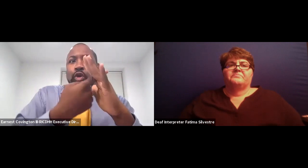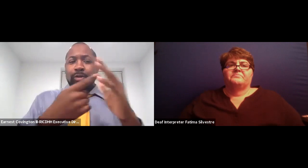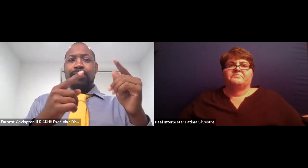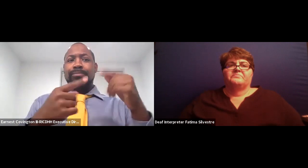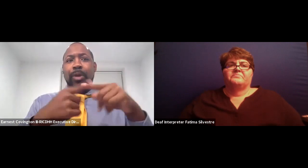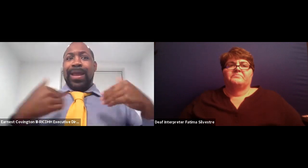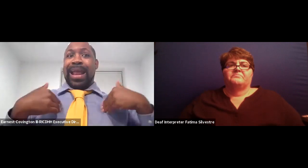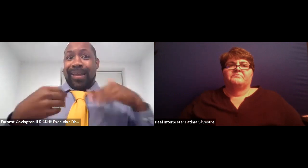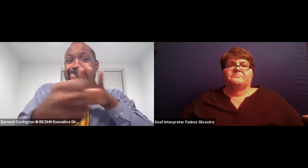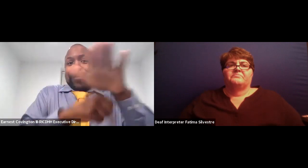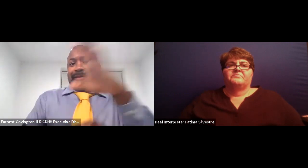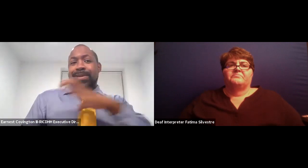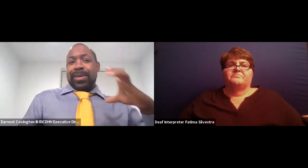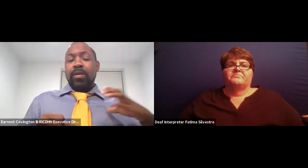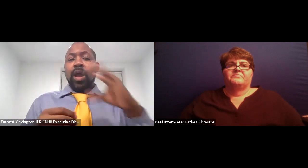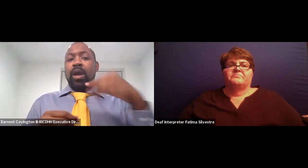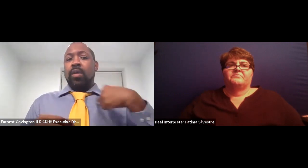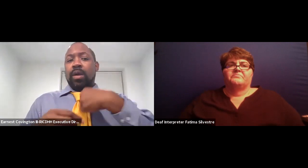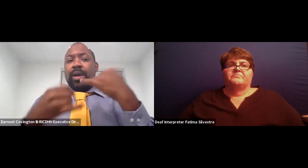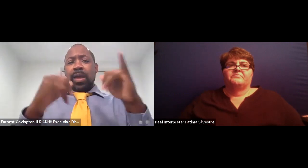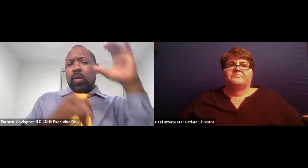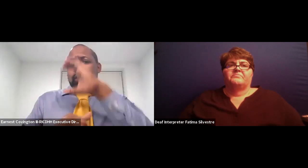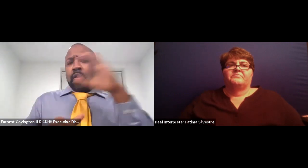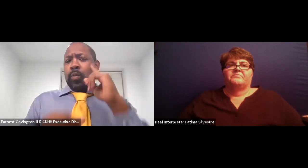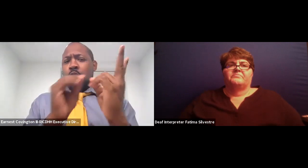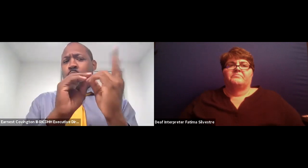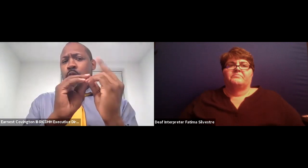Sign Language. And we're so excited to have them starting with us.